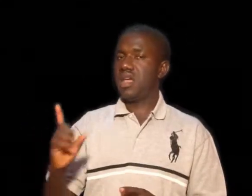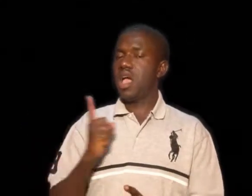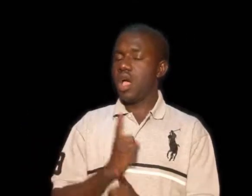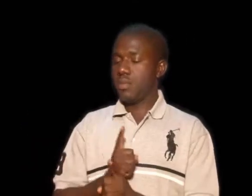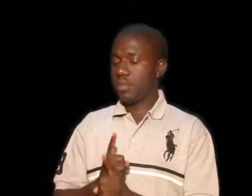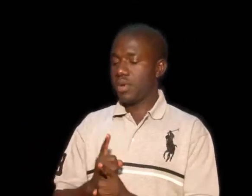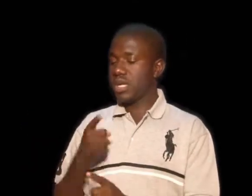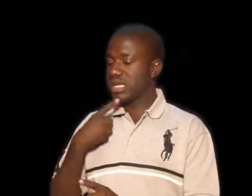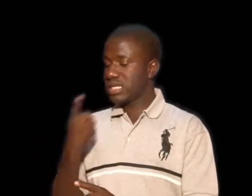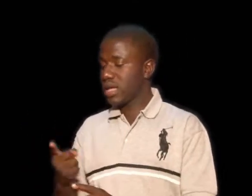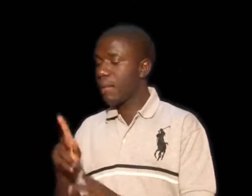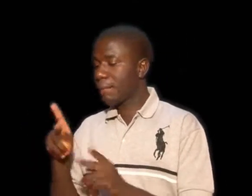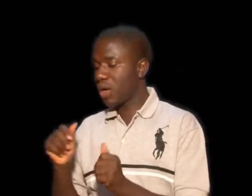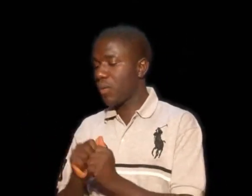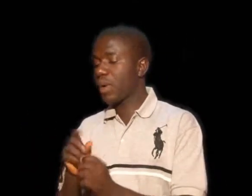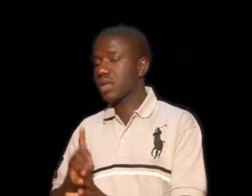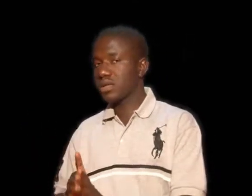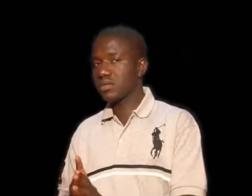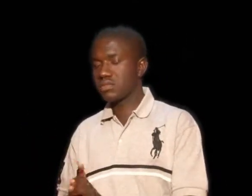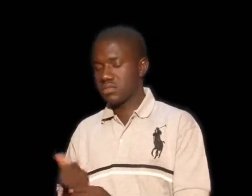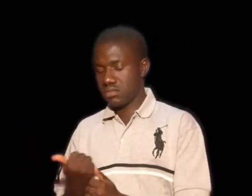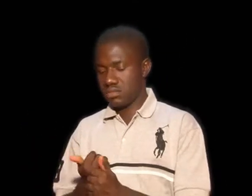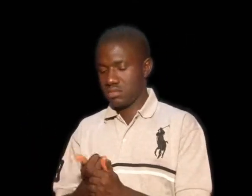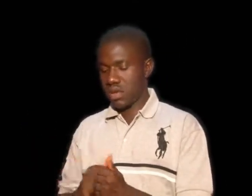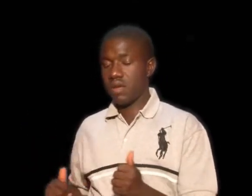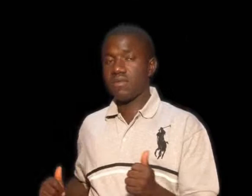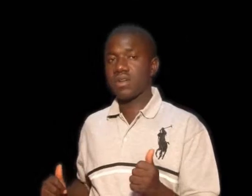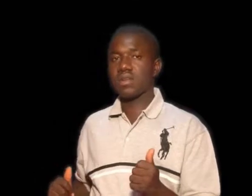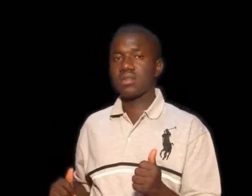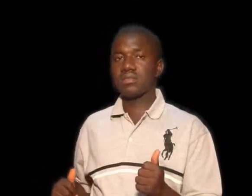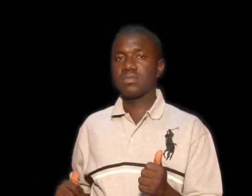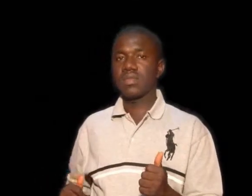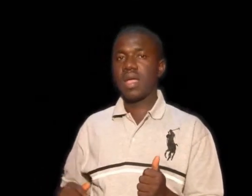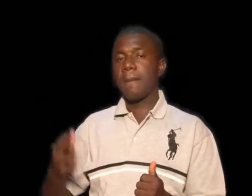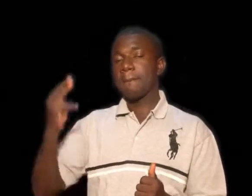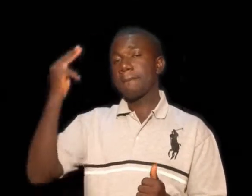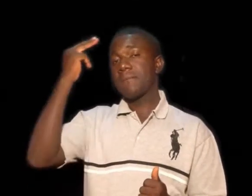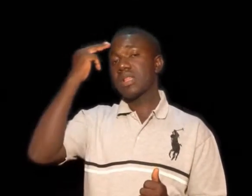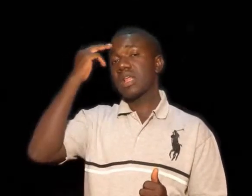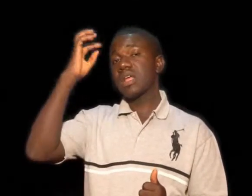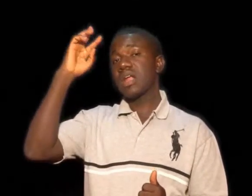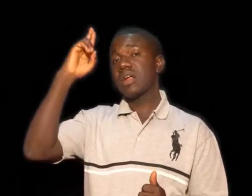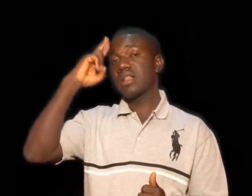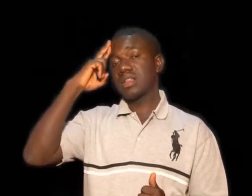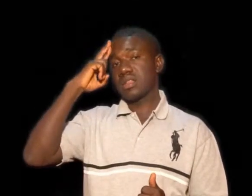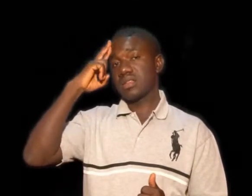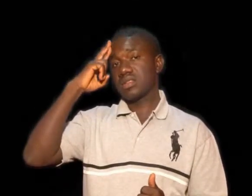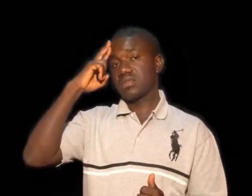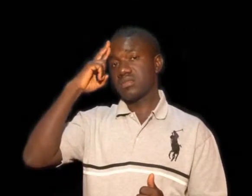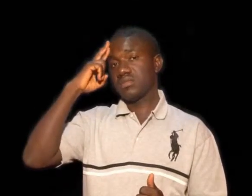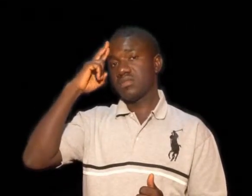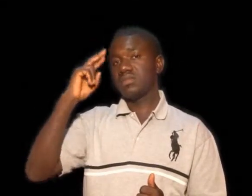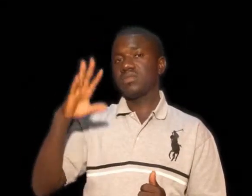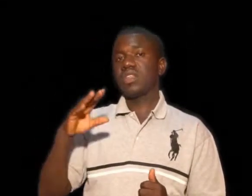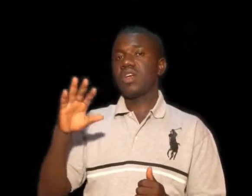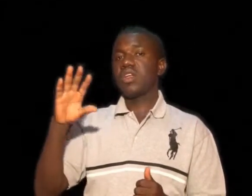Appropriate. Say person with a disability. Avoid. Mentally retarded,